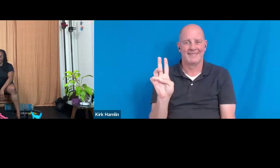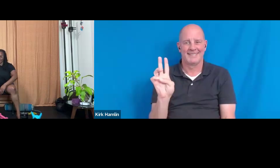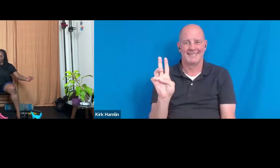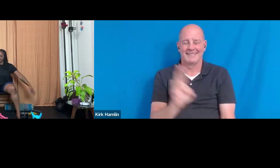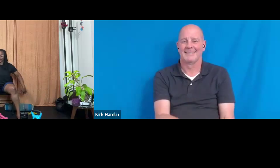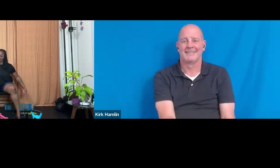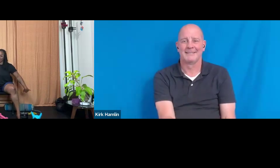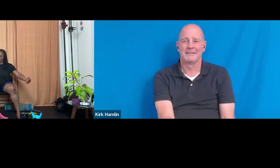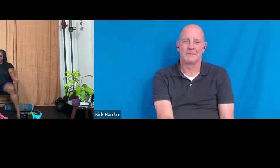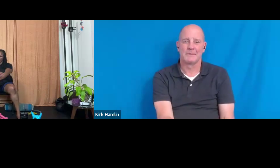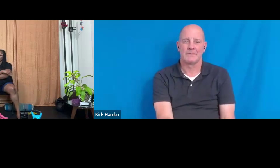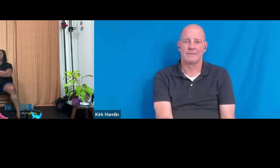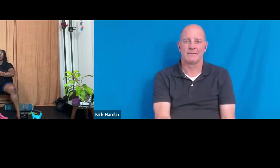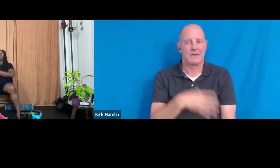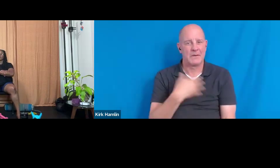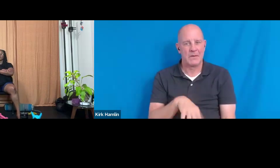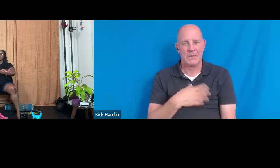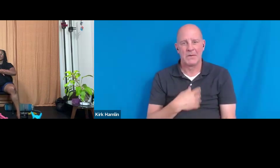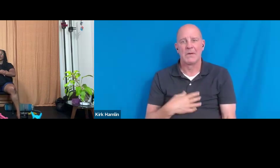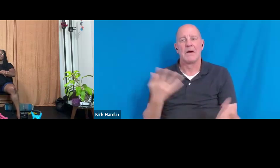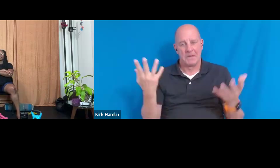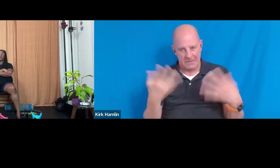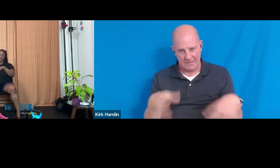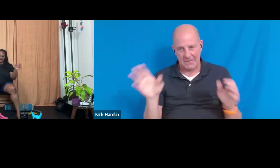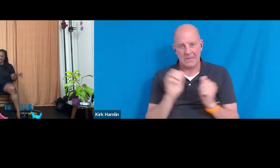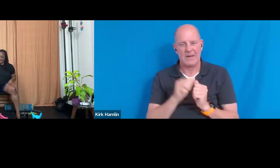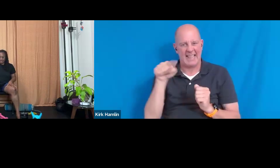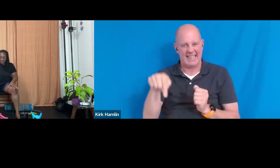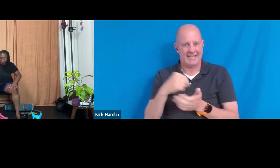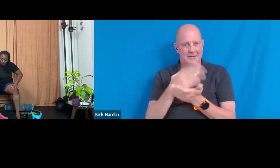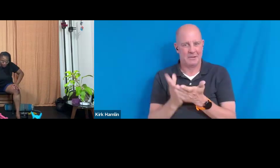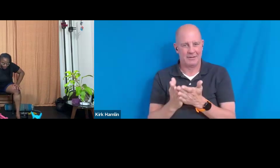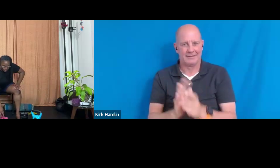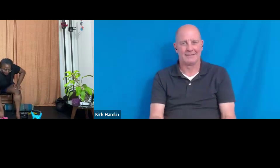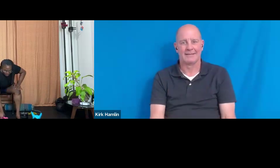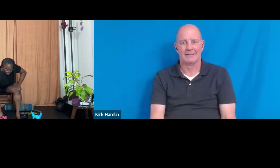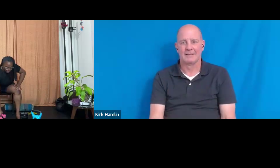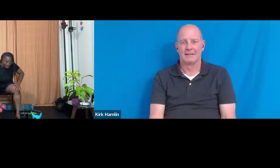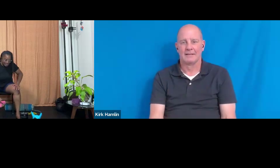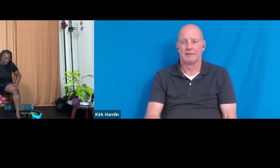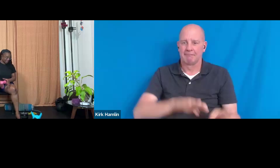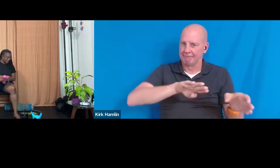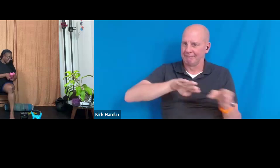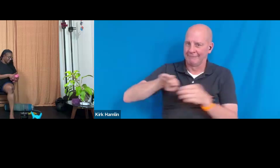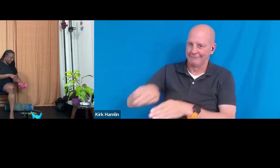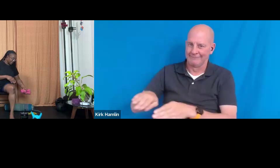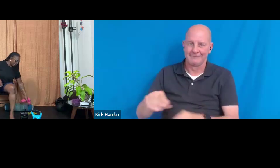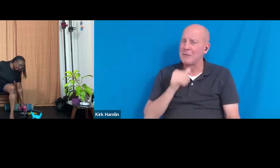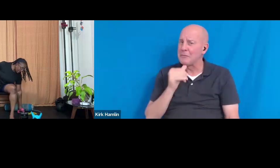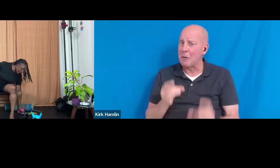and six. Great news. We are done with wrist stuff. That is over. Please don't hate me.